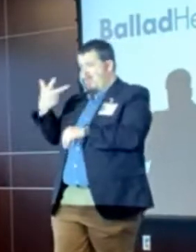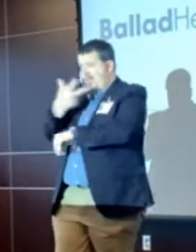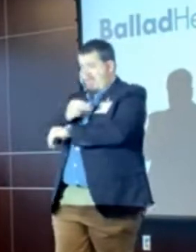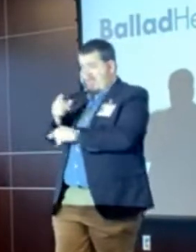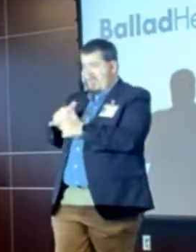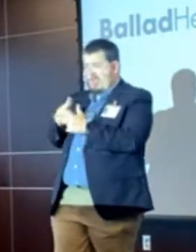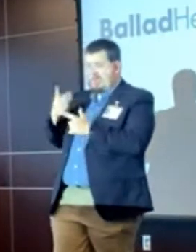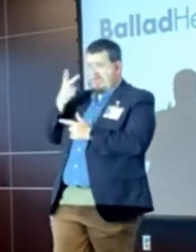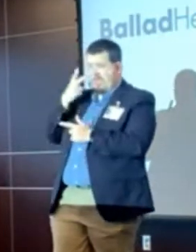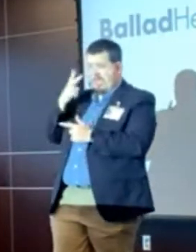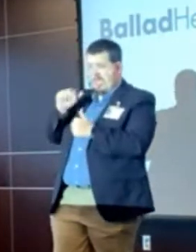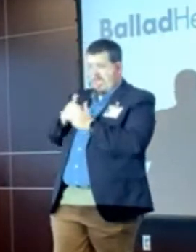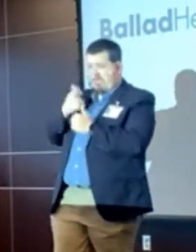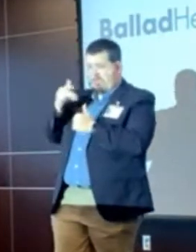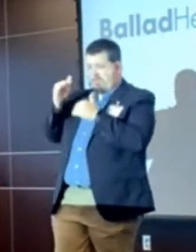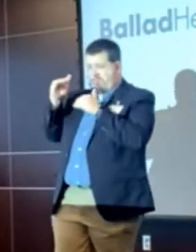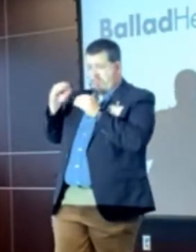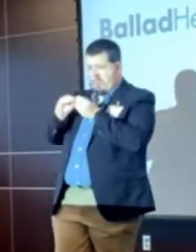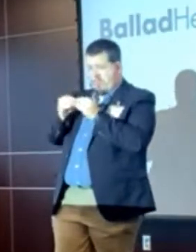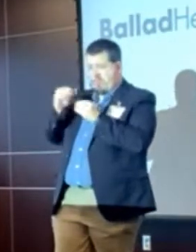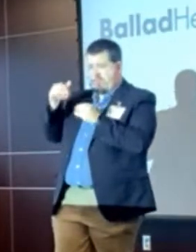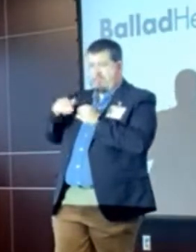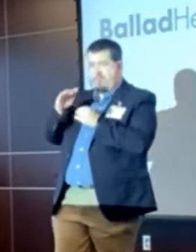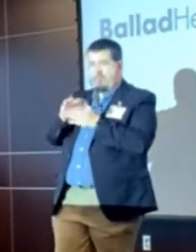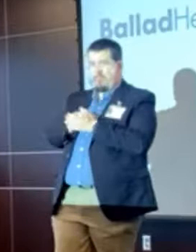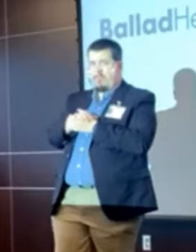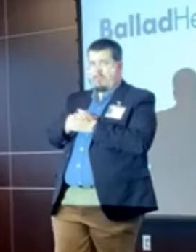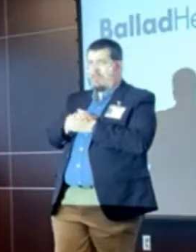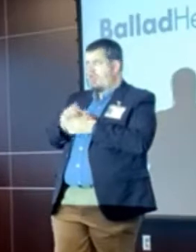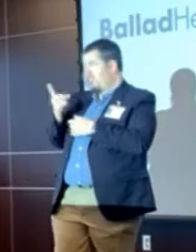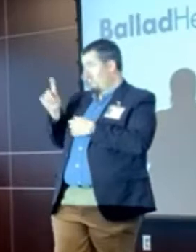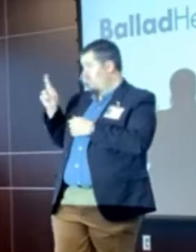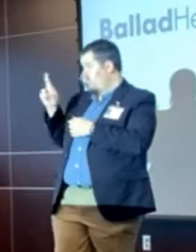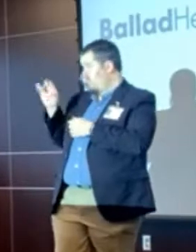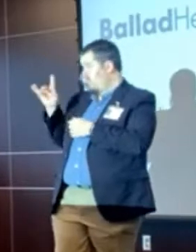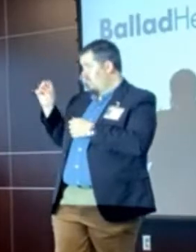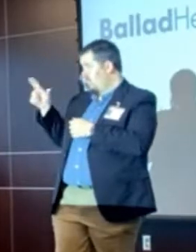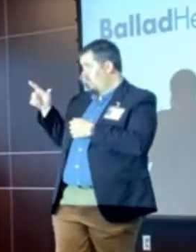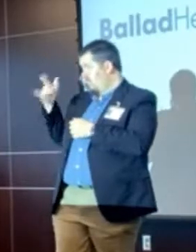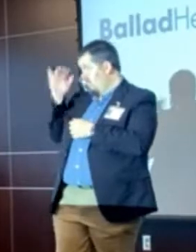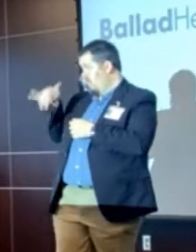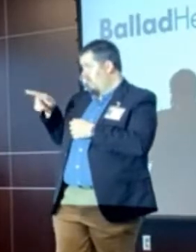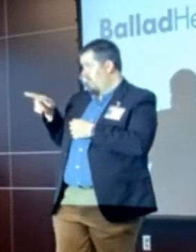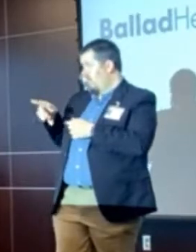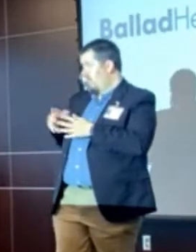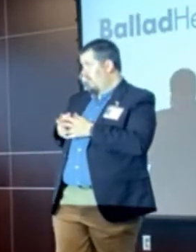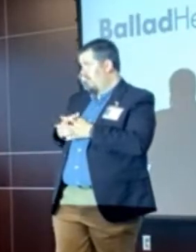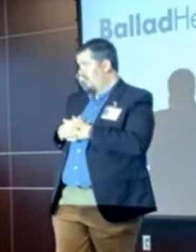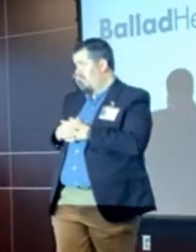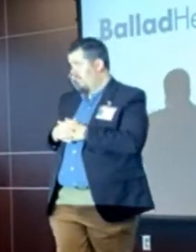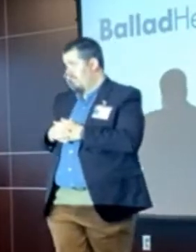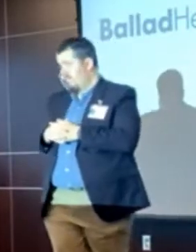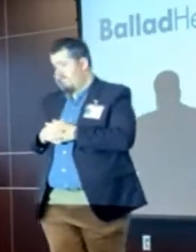unvaccinated and kind of where that trend is? Dr. Reynolds, do you know that? I can.